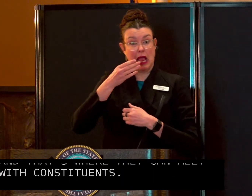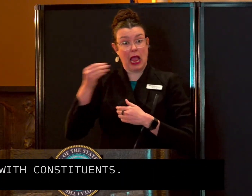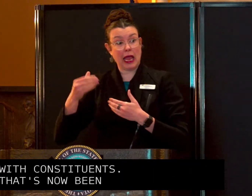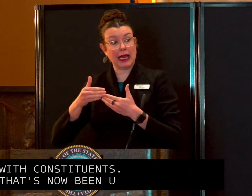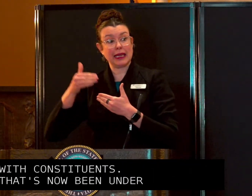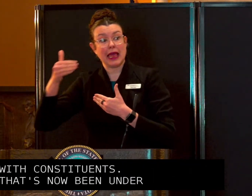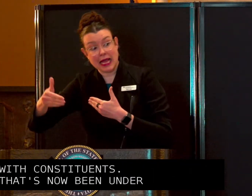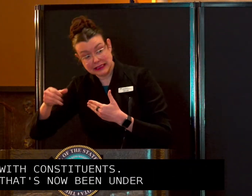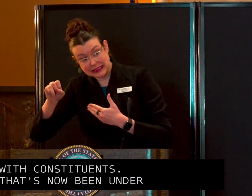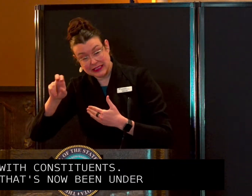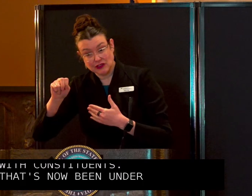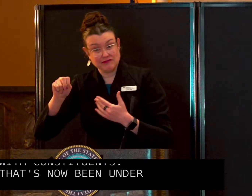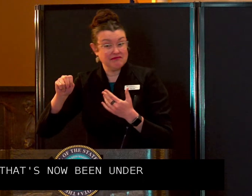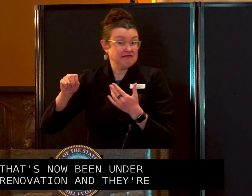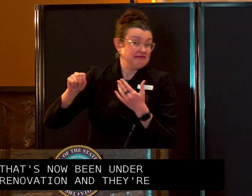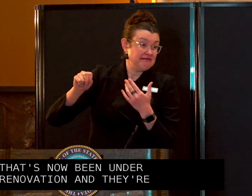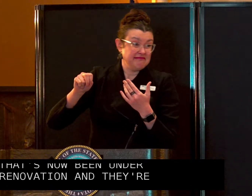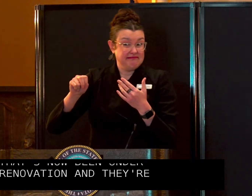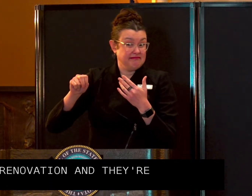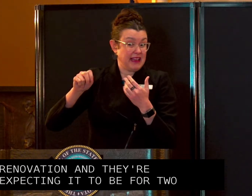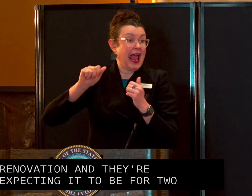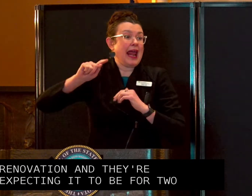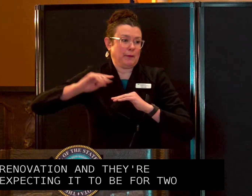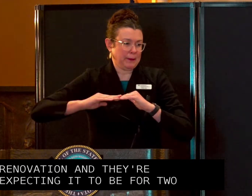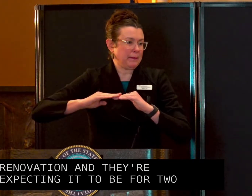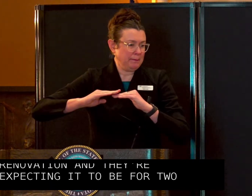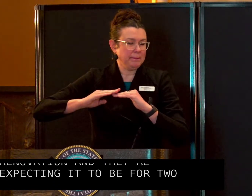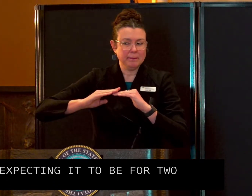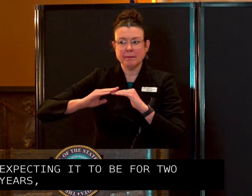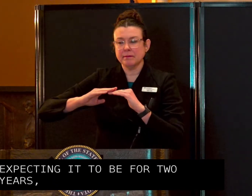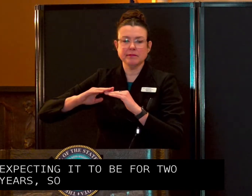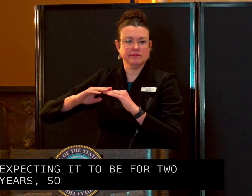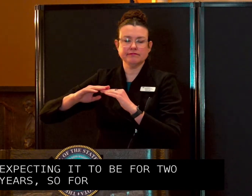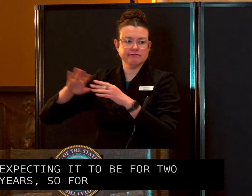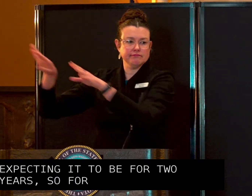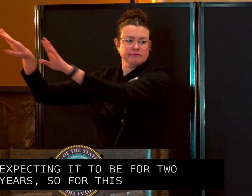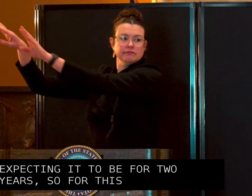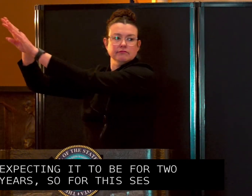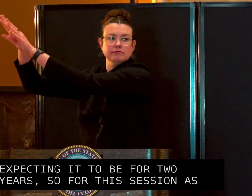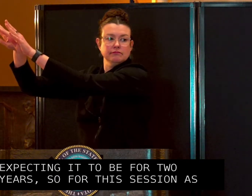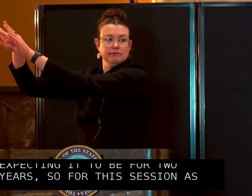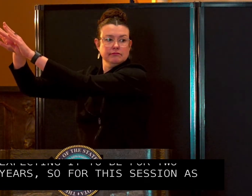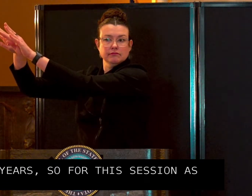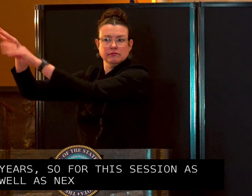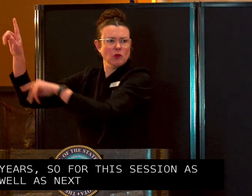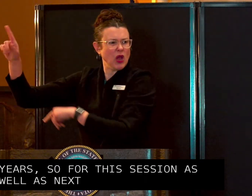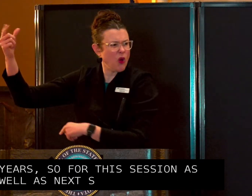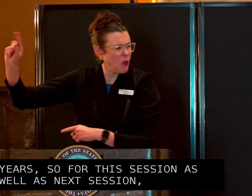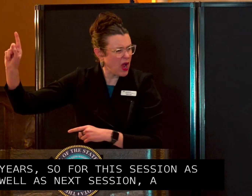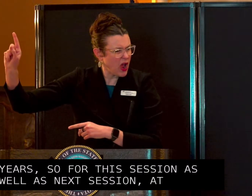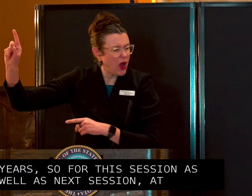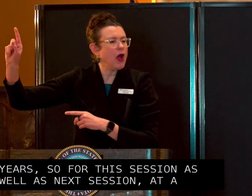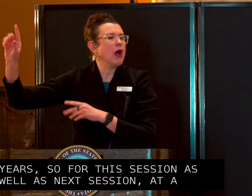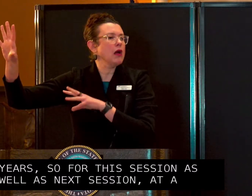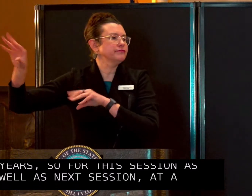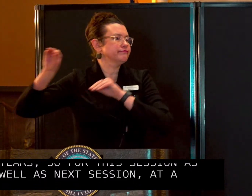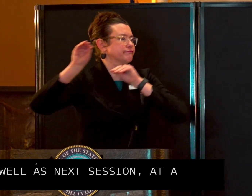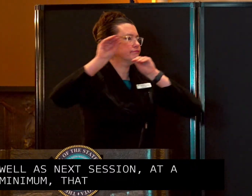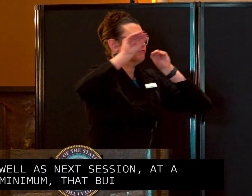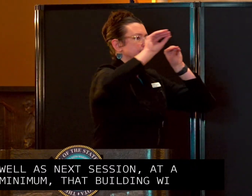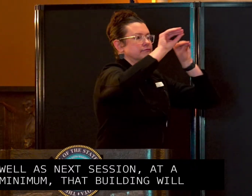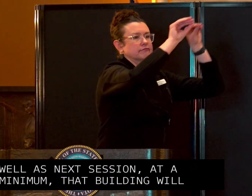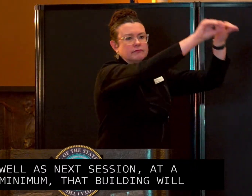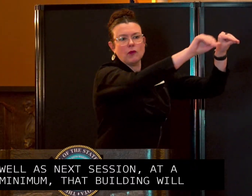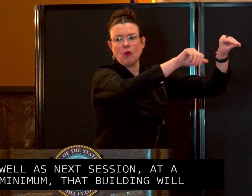they're expecting it to be for 2 years. So for this session, as well as next session, at a minimum, that building will be